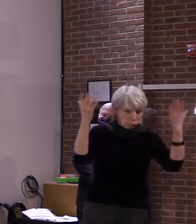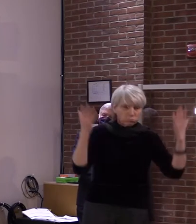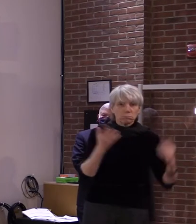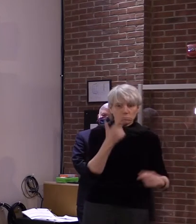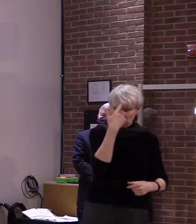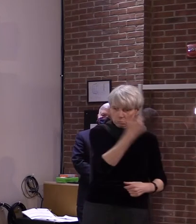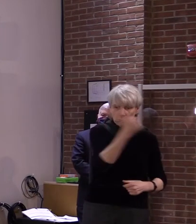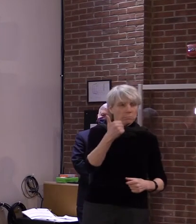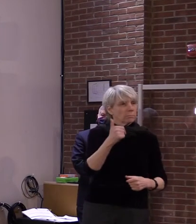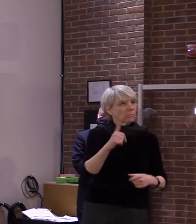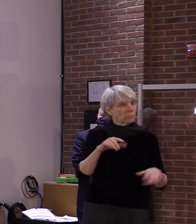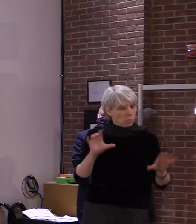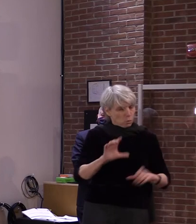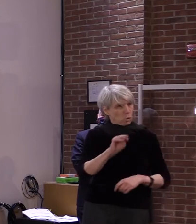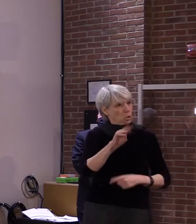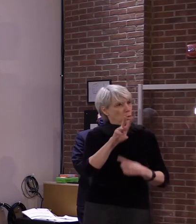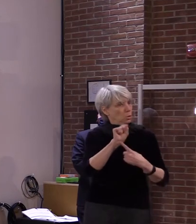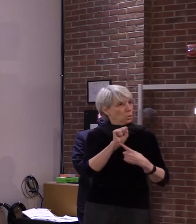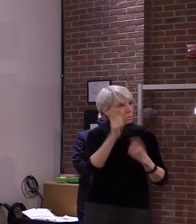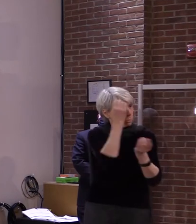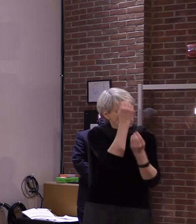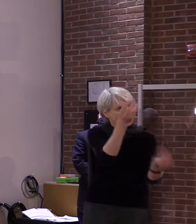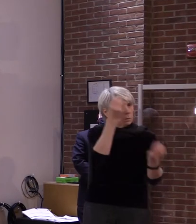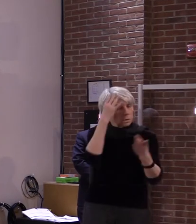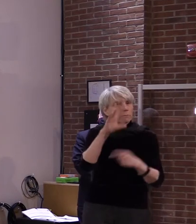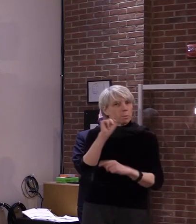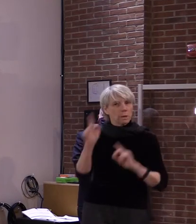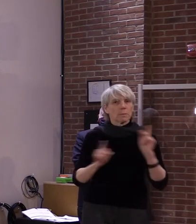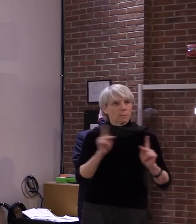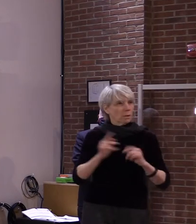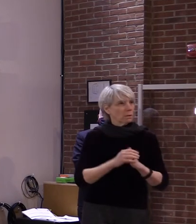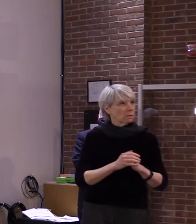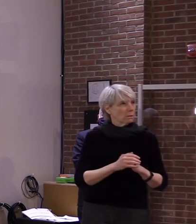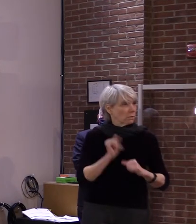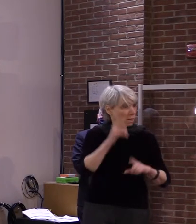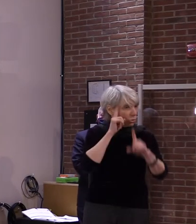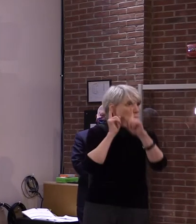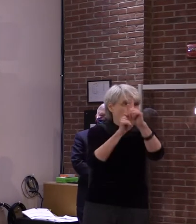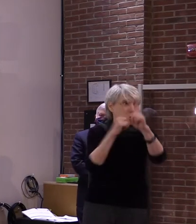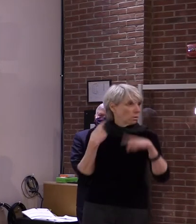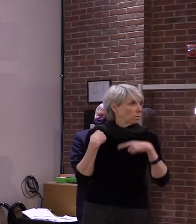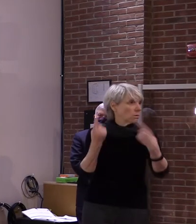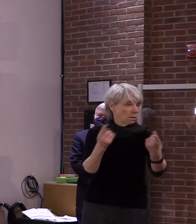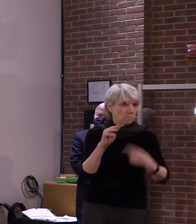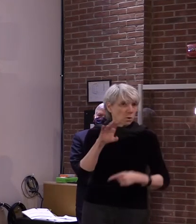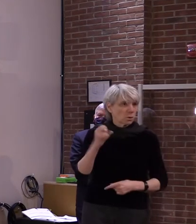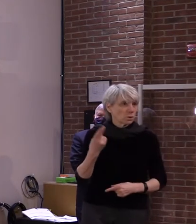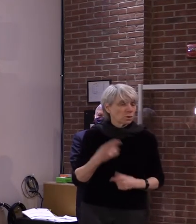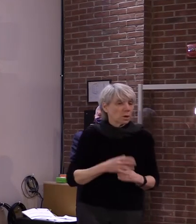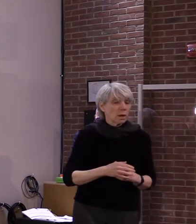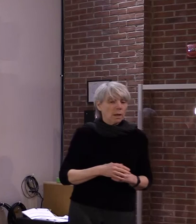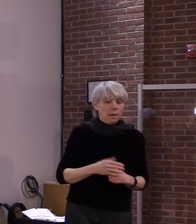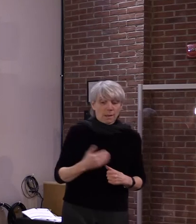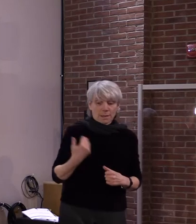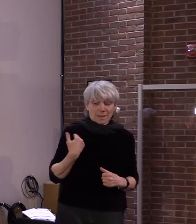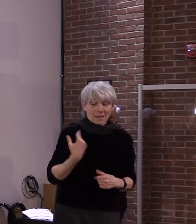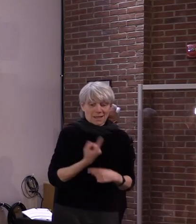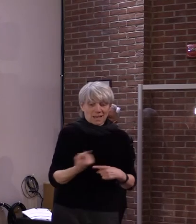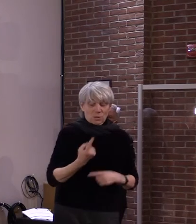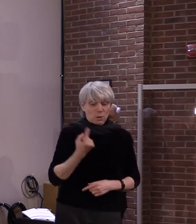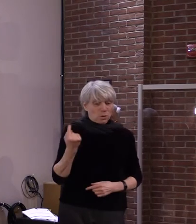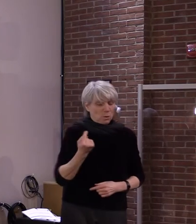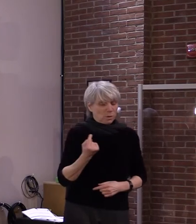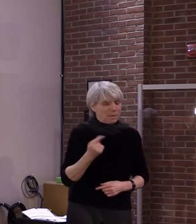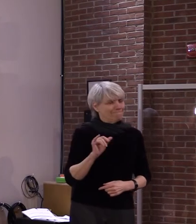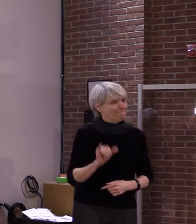two vermonters and that's been our goal and we after um last week on tuesday we've never